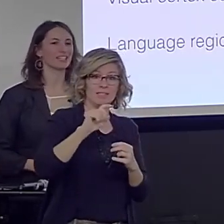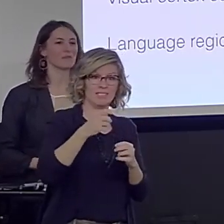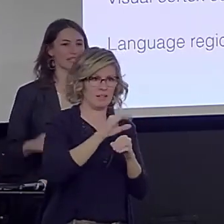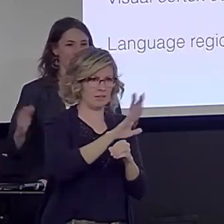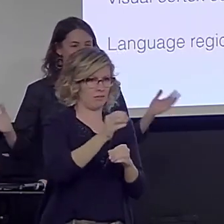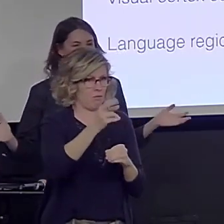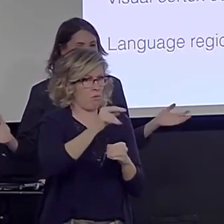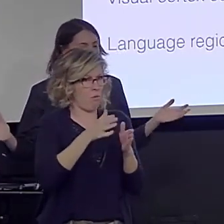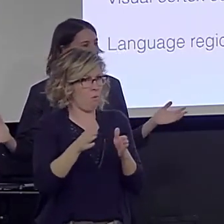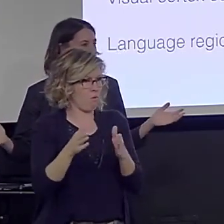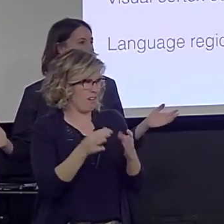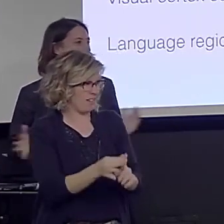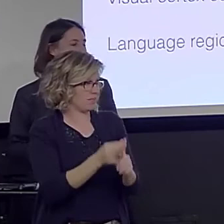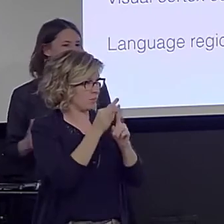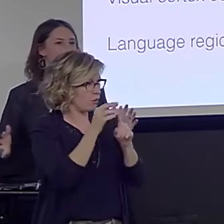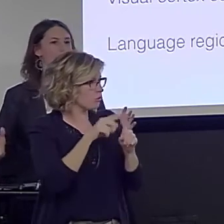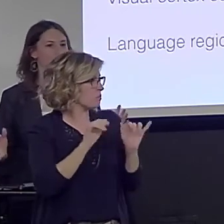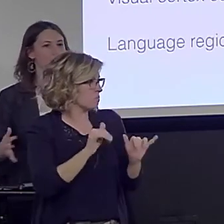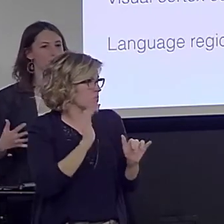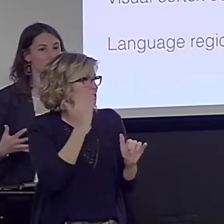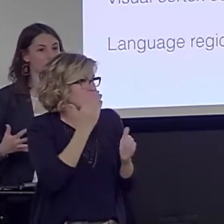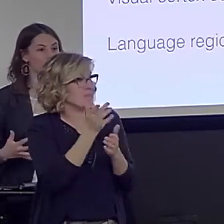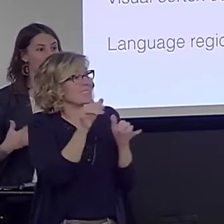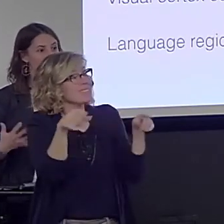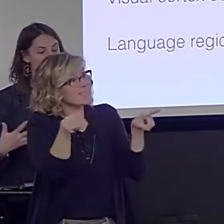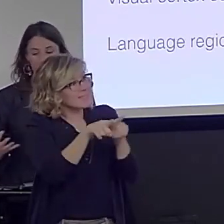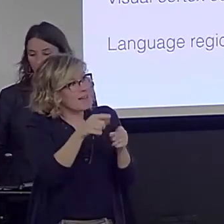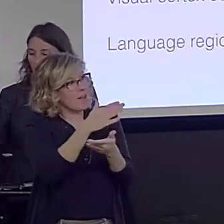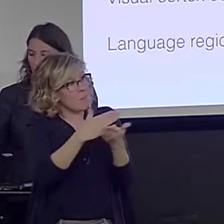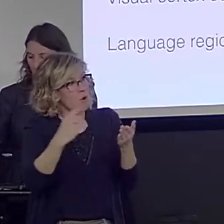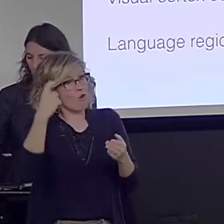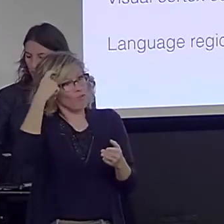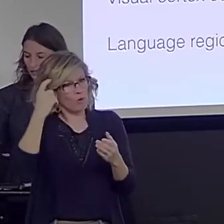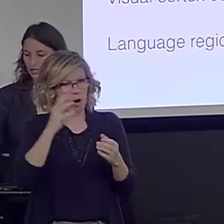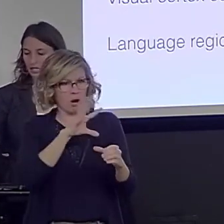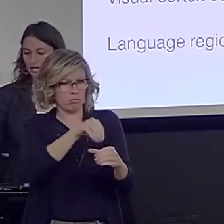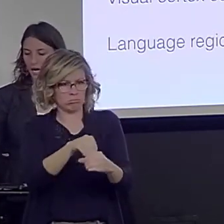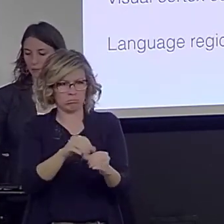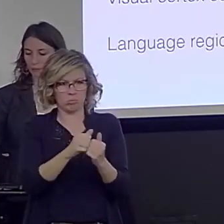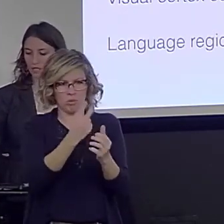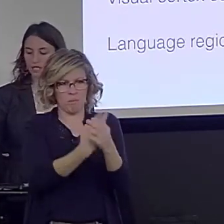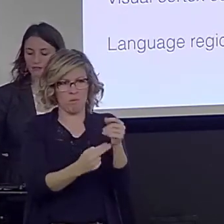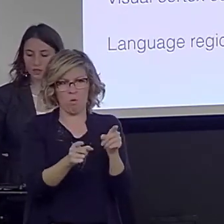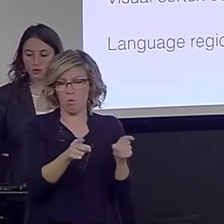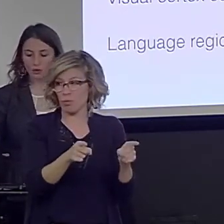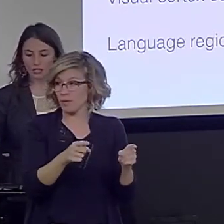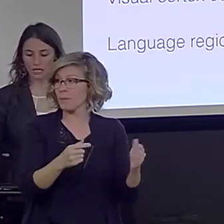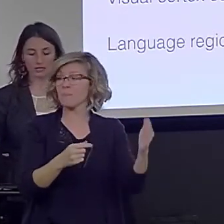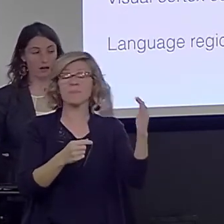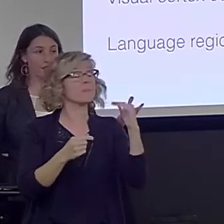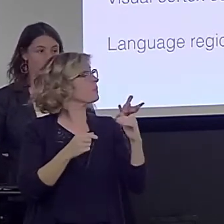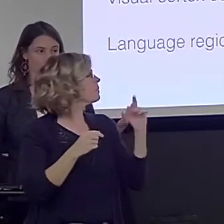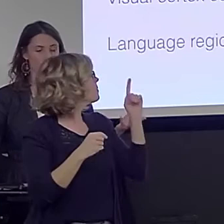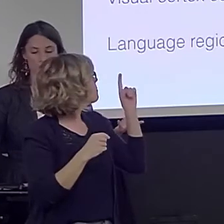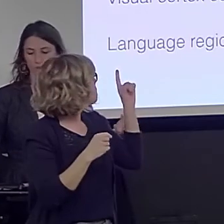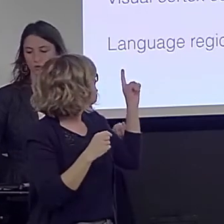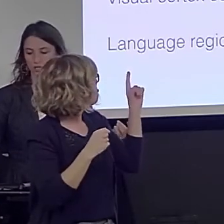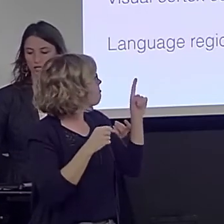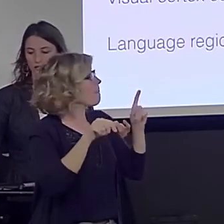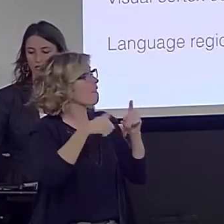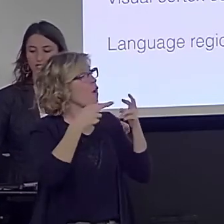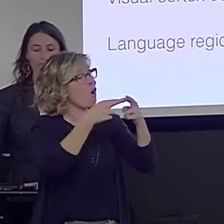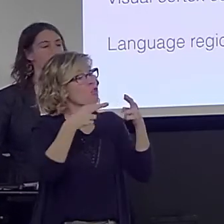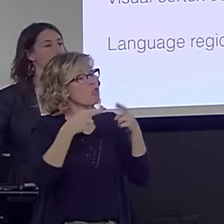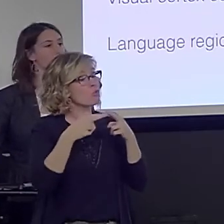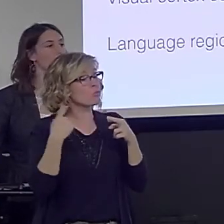special, but nevertheless, it seems like the same part of the brain can be involved in both. Visual cortex, other regions of visual